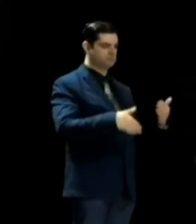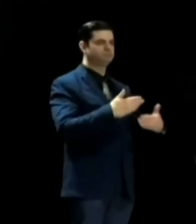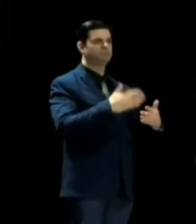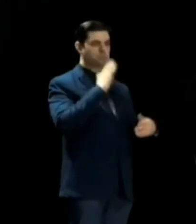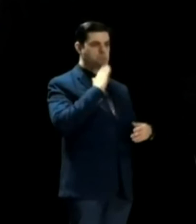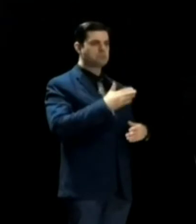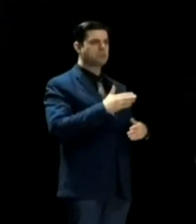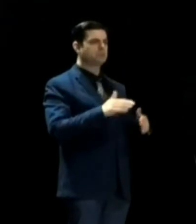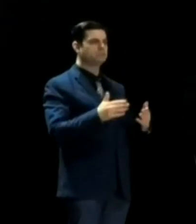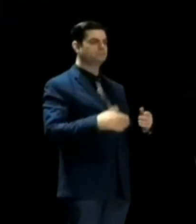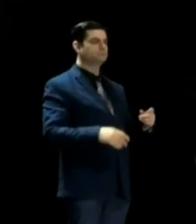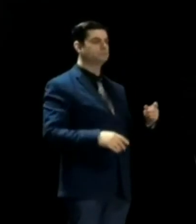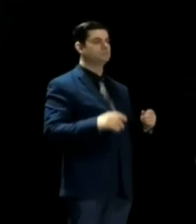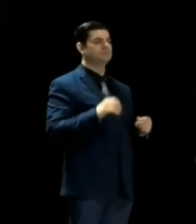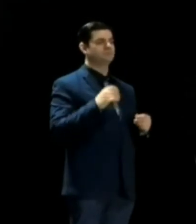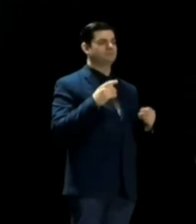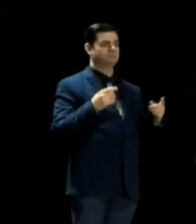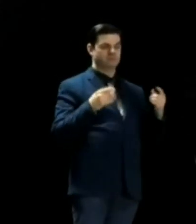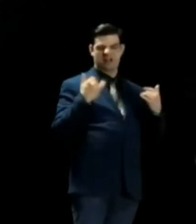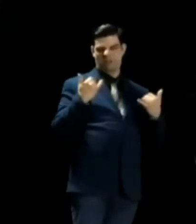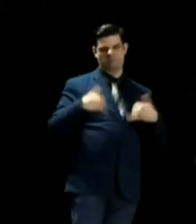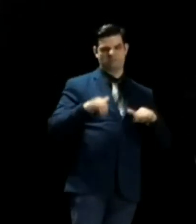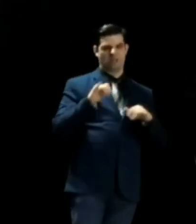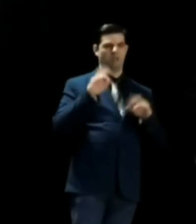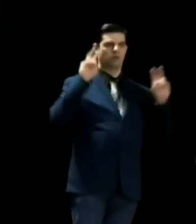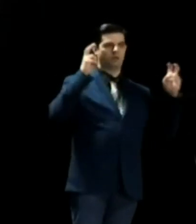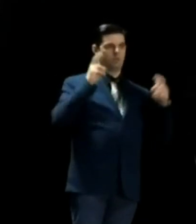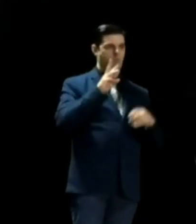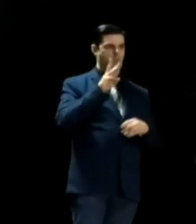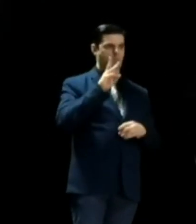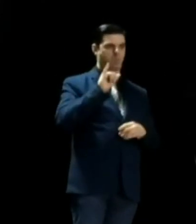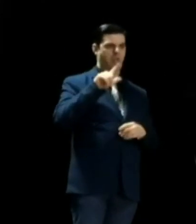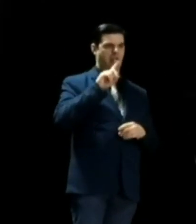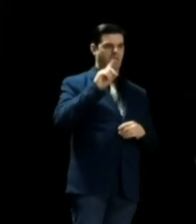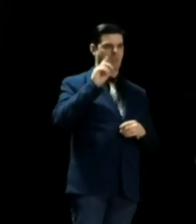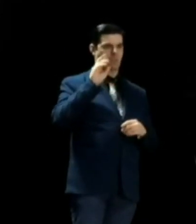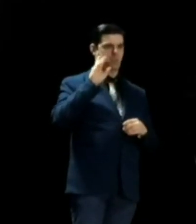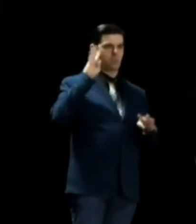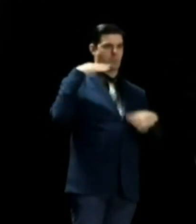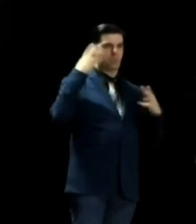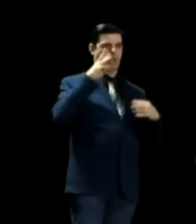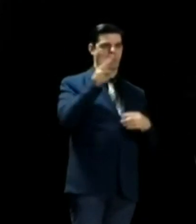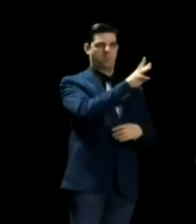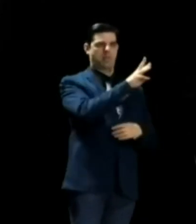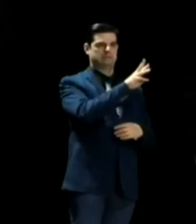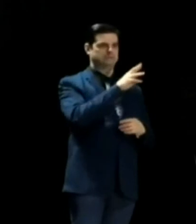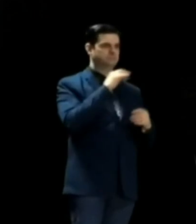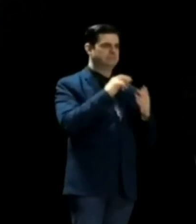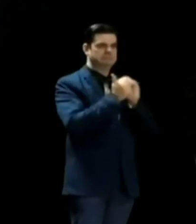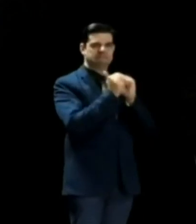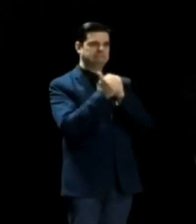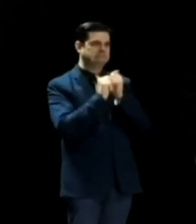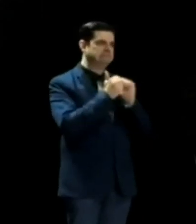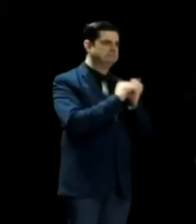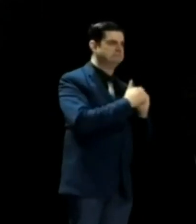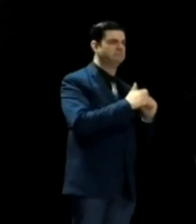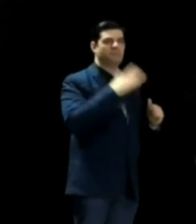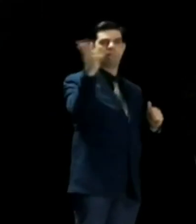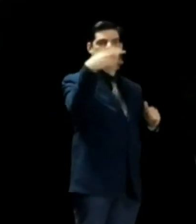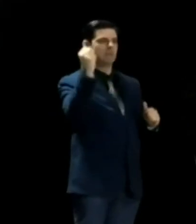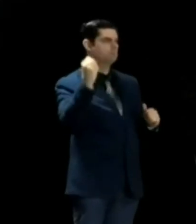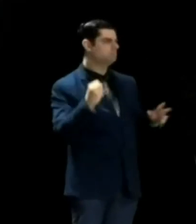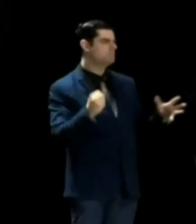with Everybody. everybody, and shipments could be intercepted by FEMA or... Yeah, we